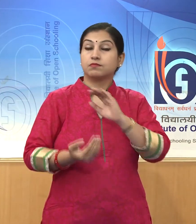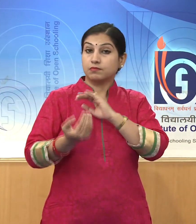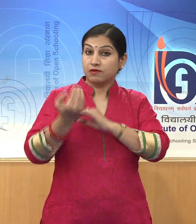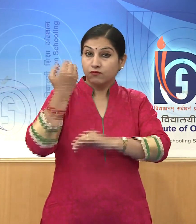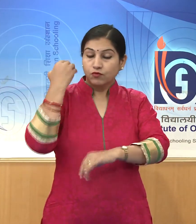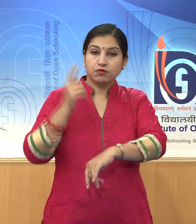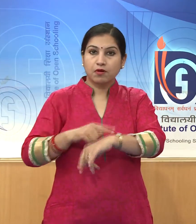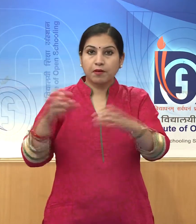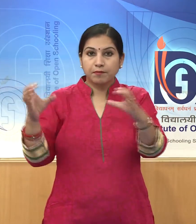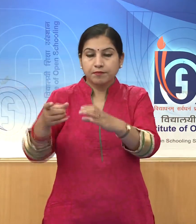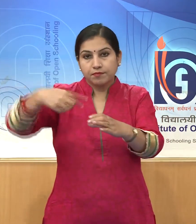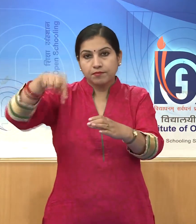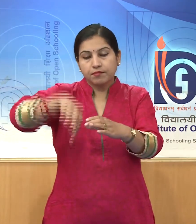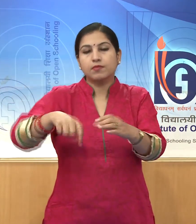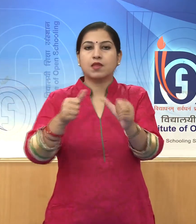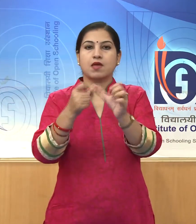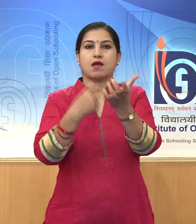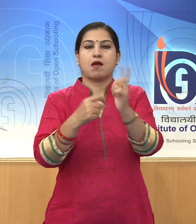contemporary Indian art.